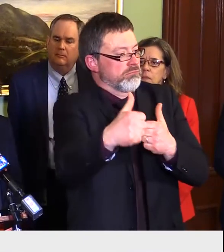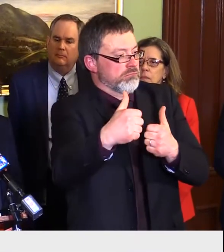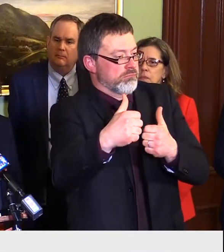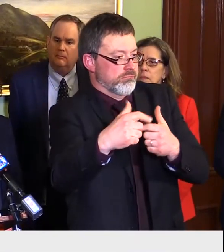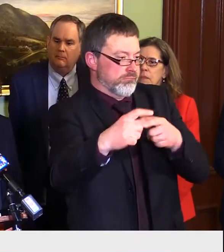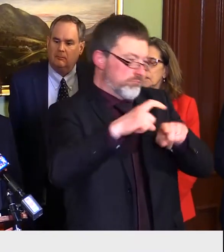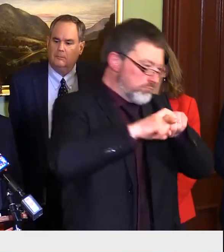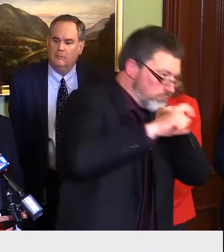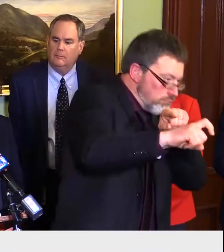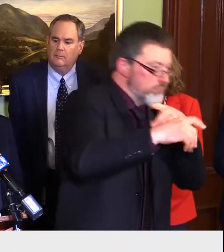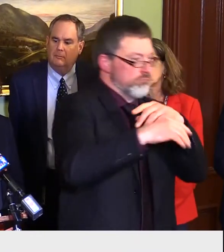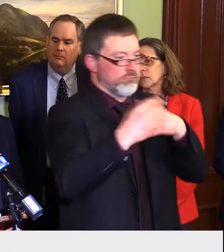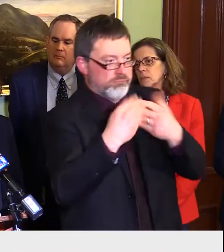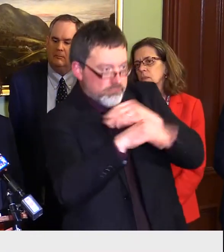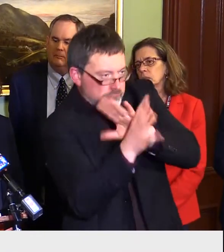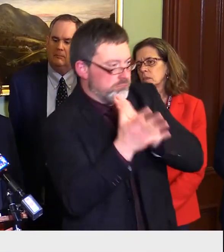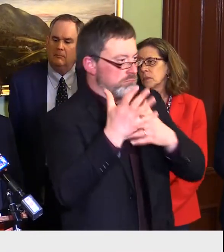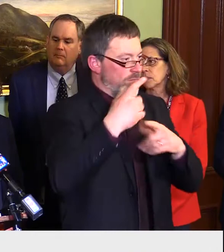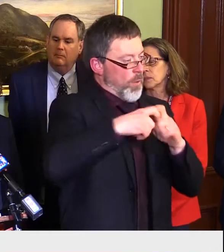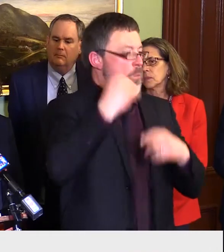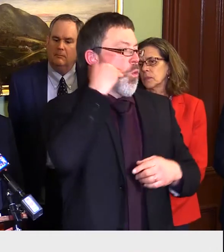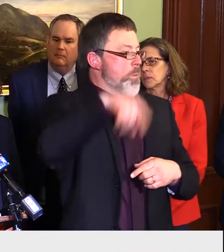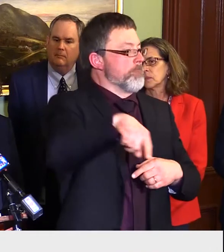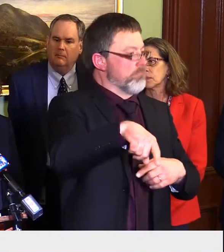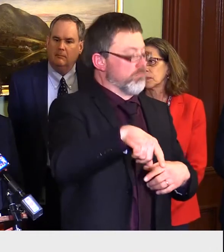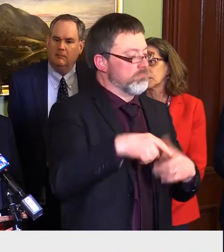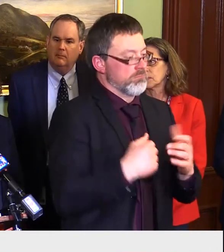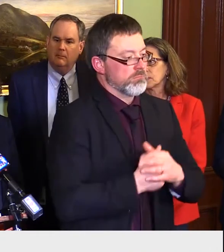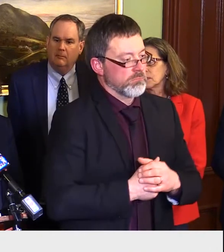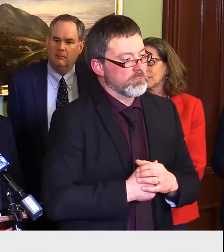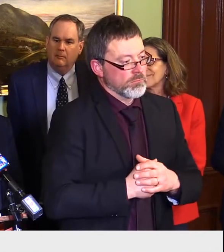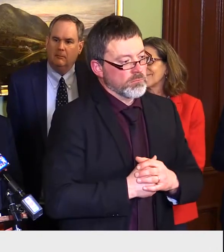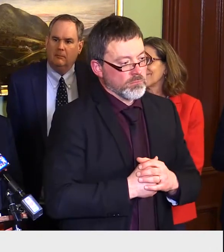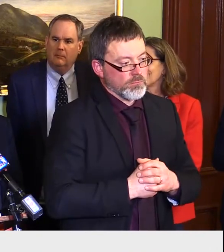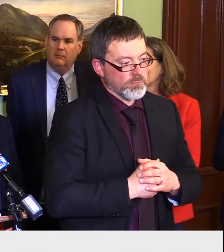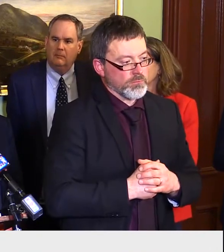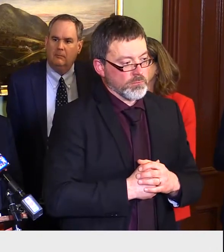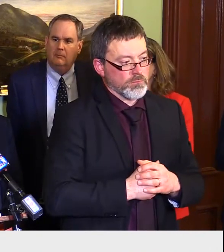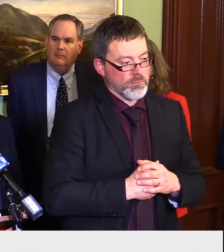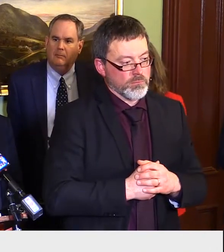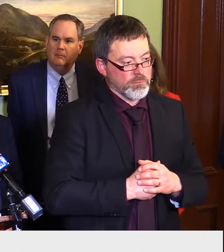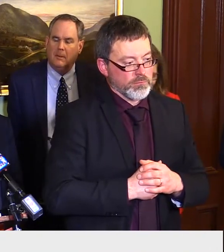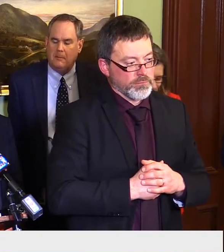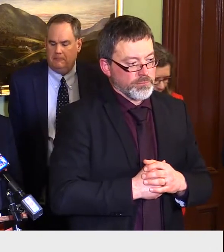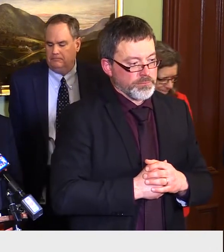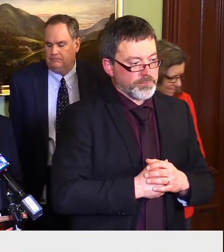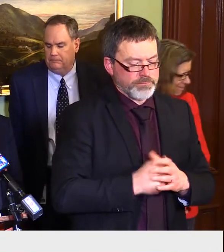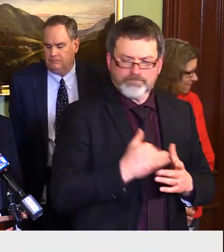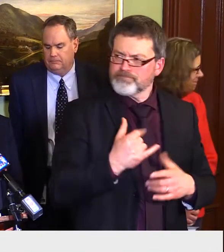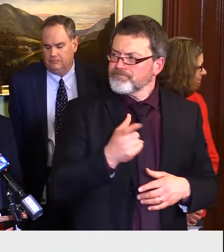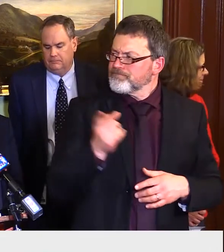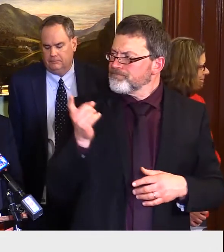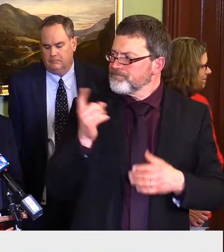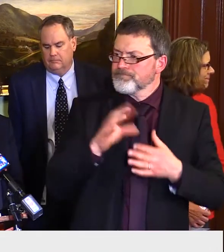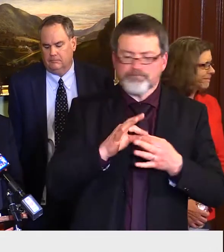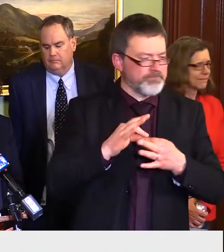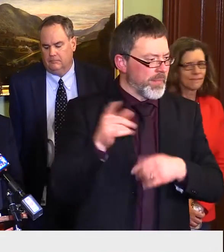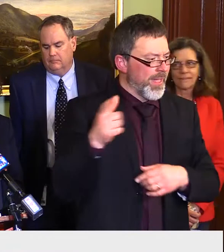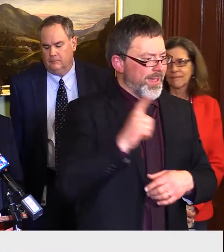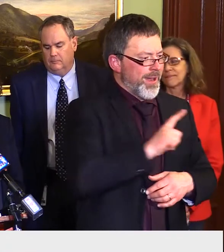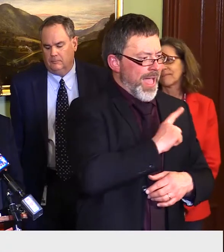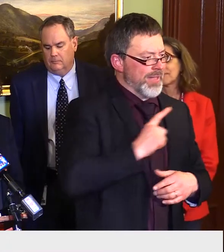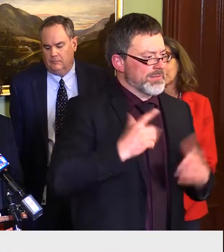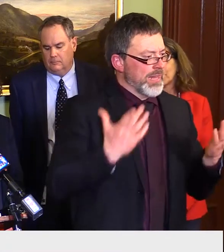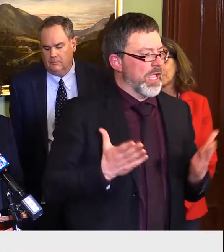know, with all due respect, that they're any more special than any other Vermonter. And I know that they might be at risk, but there are others that